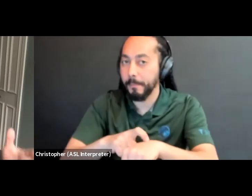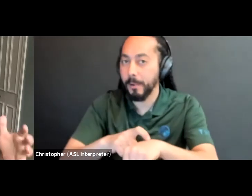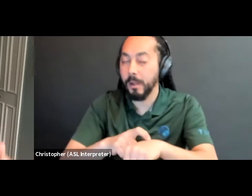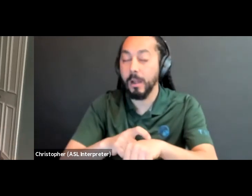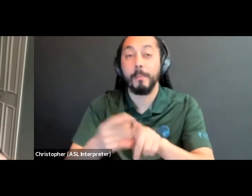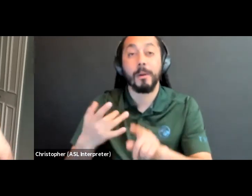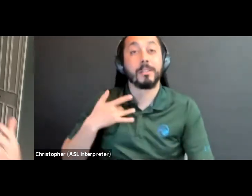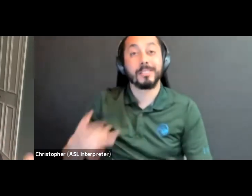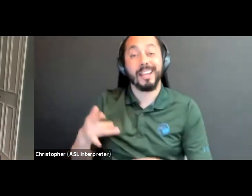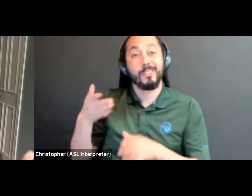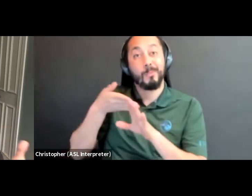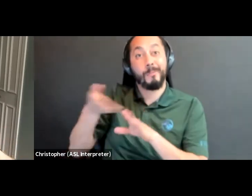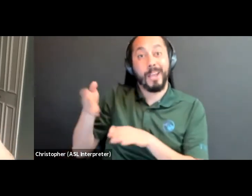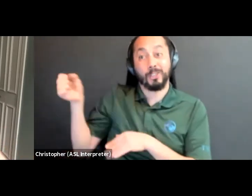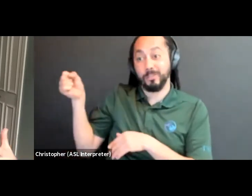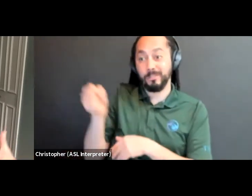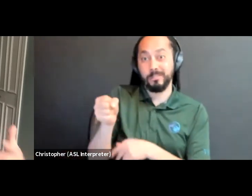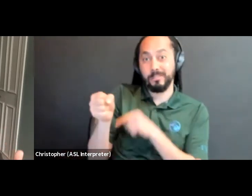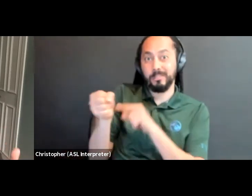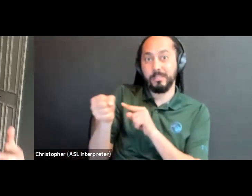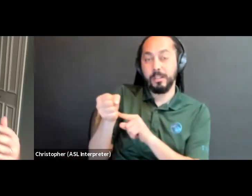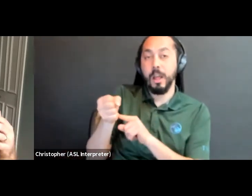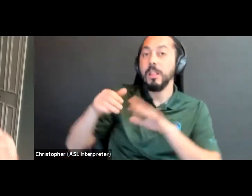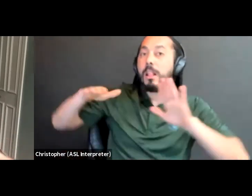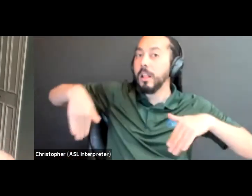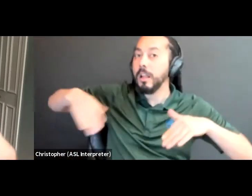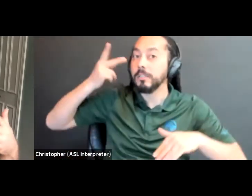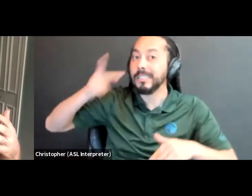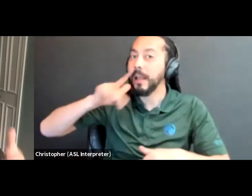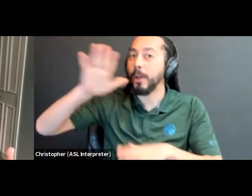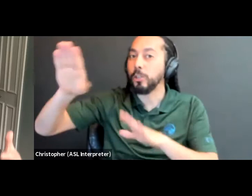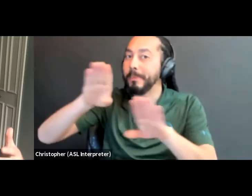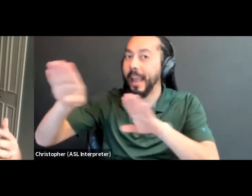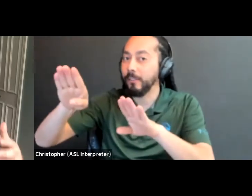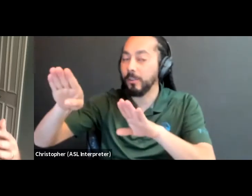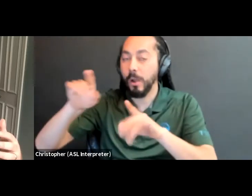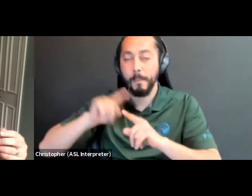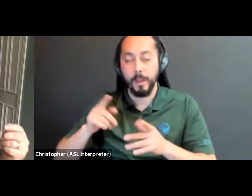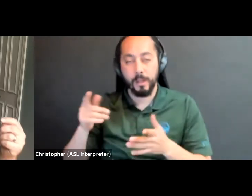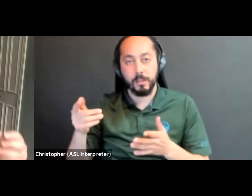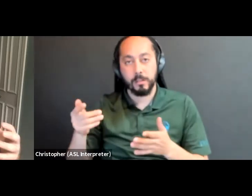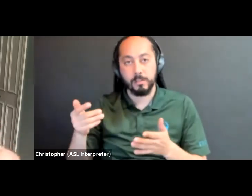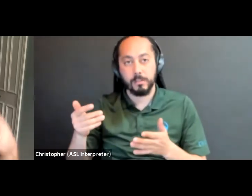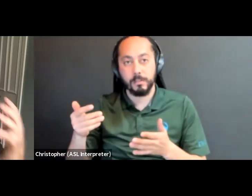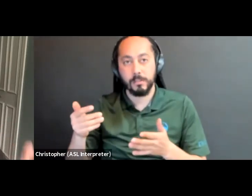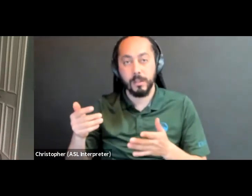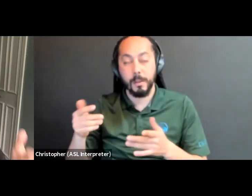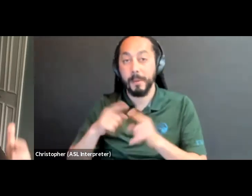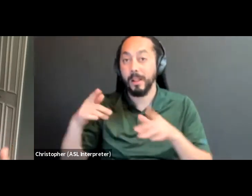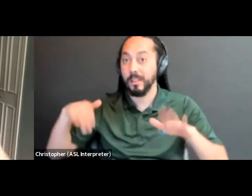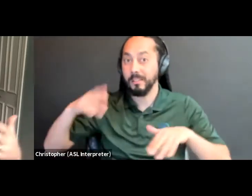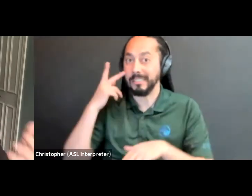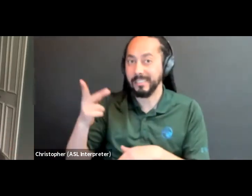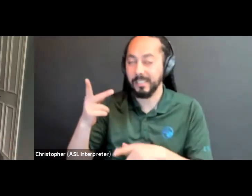those cases have not seen any of those behaviors, but those have been, they've made